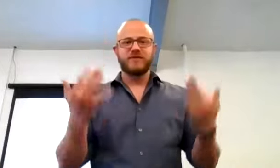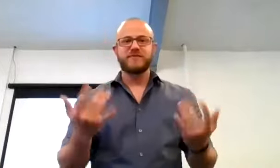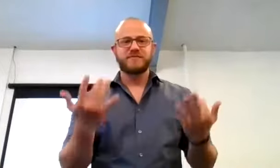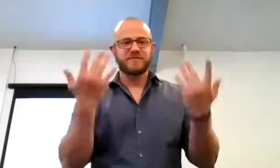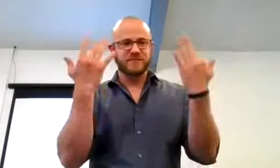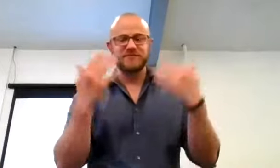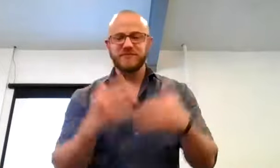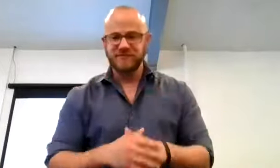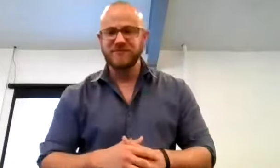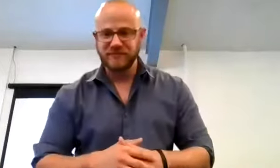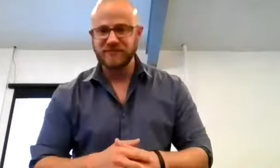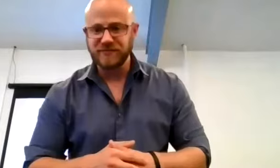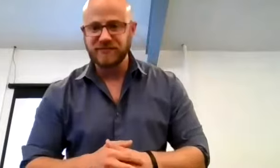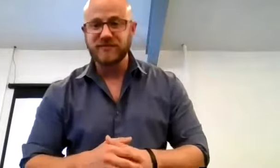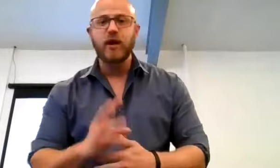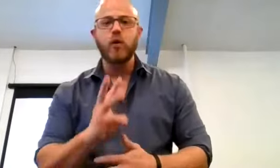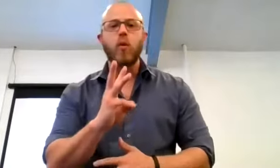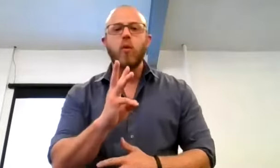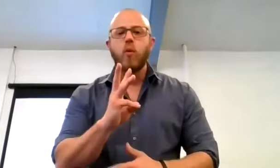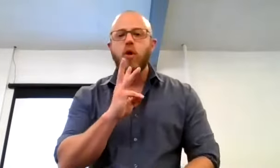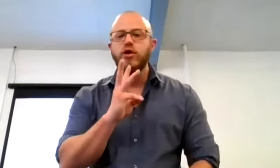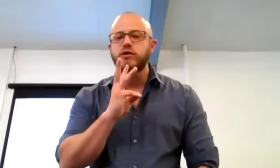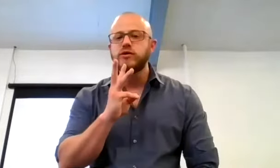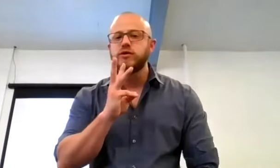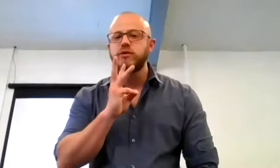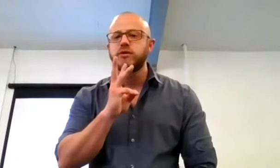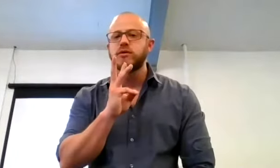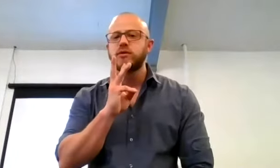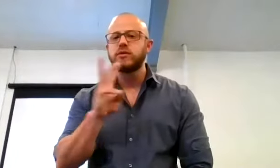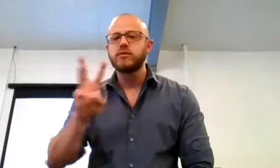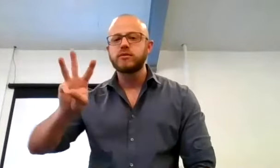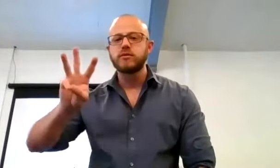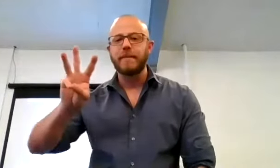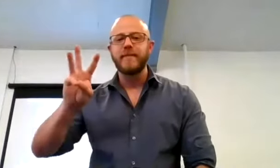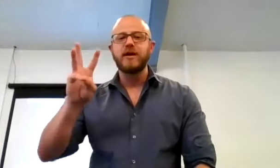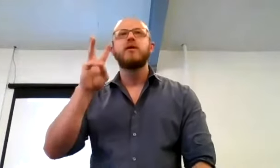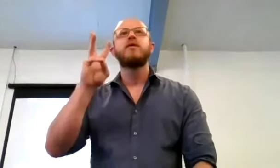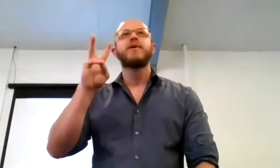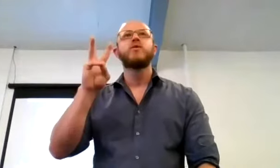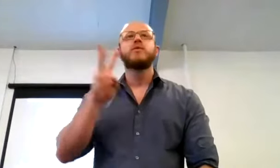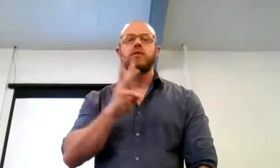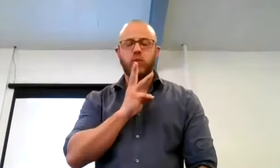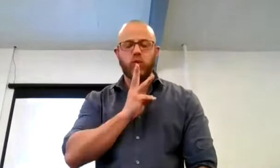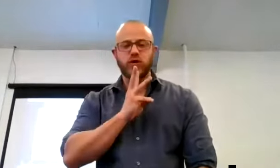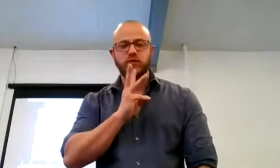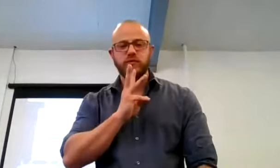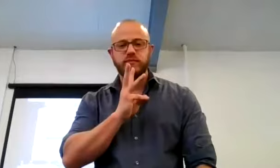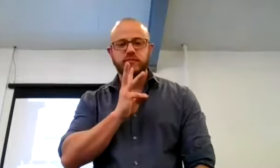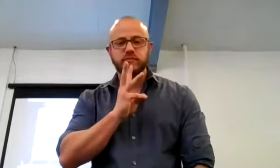fire, fire, and then water with a W,